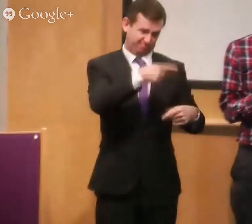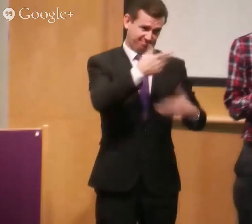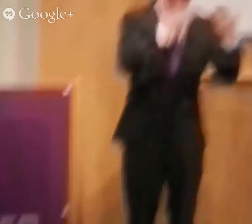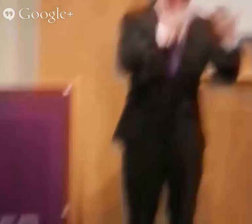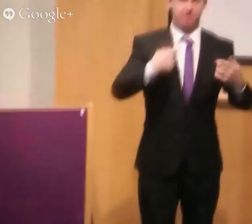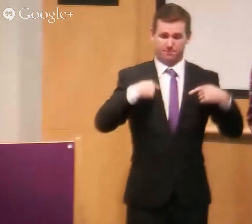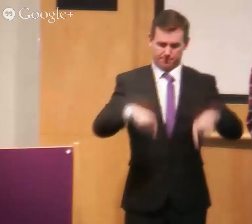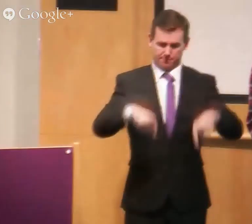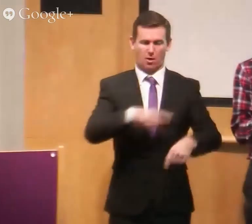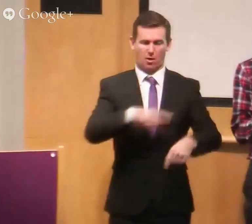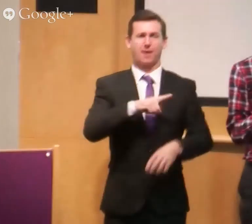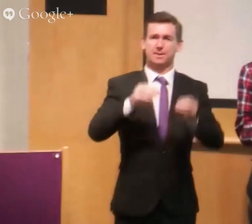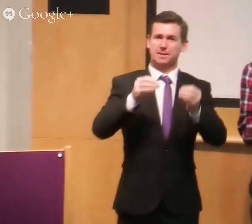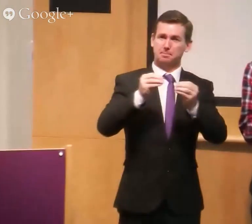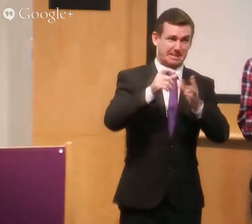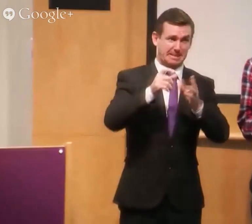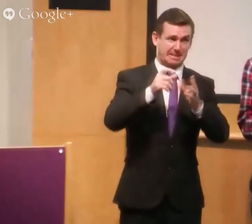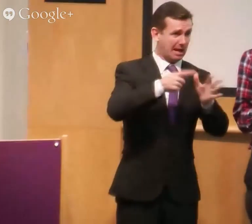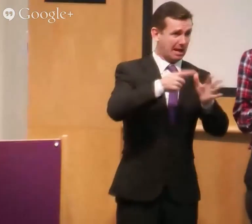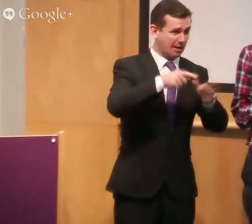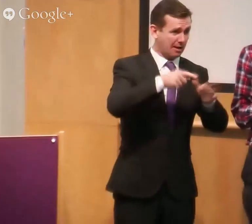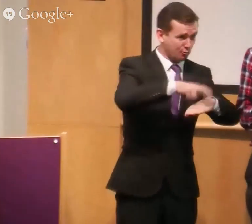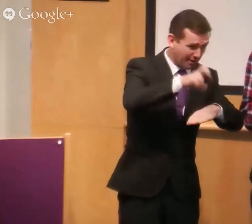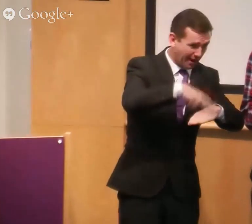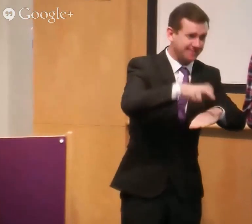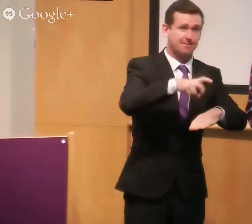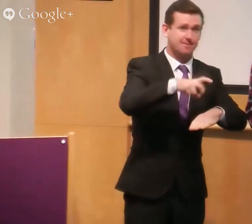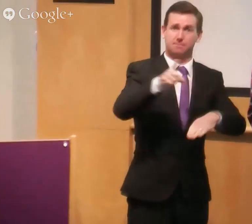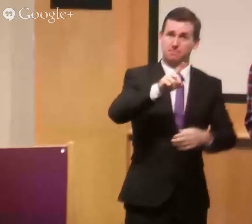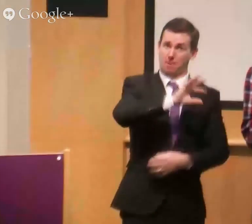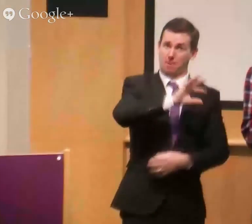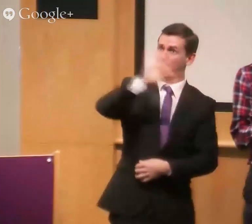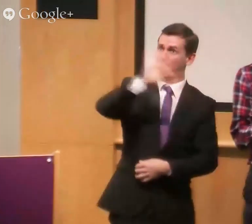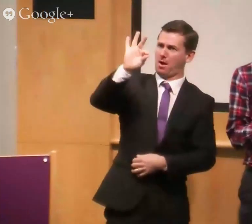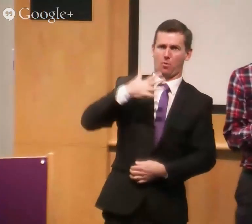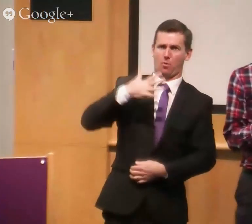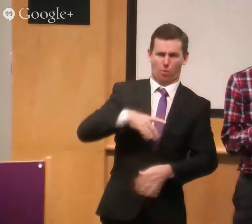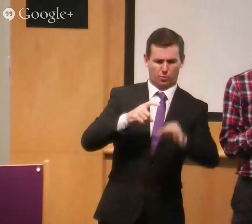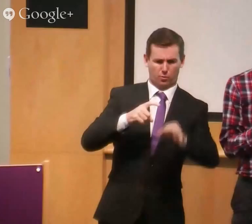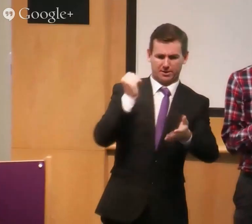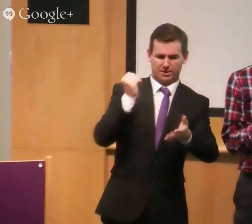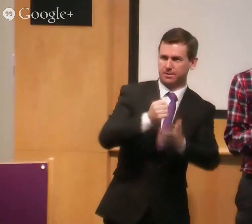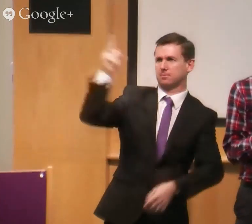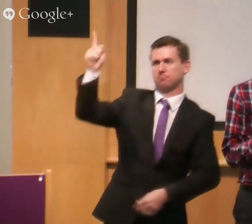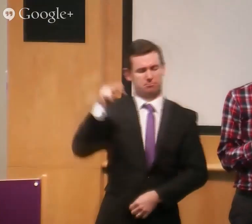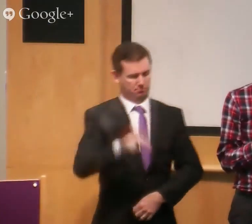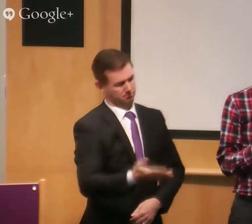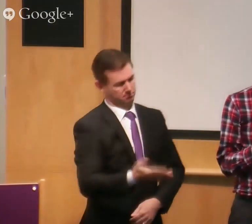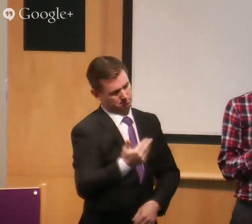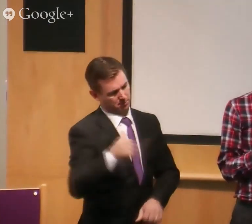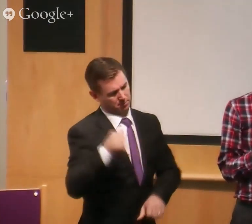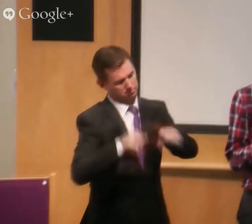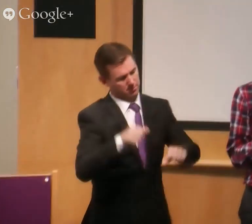Deaf Association of Northern Ireland applied for our quality standard and went through the process. And the quality standard has